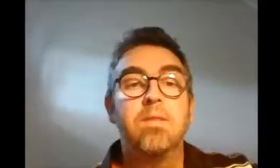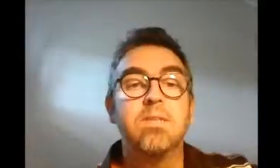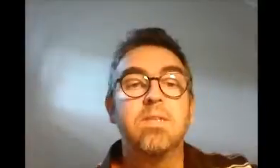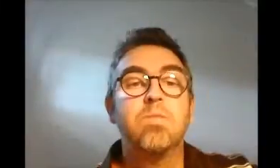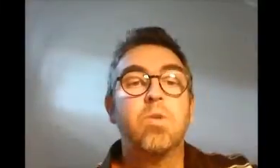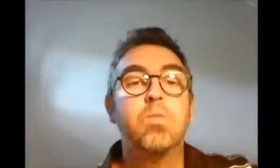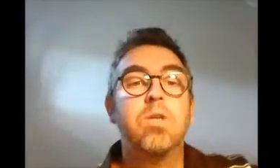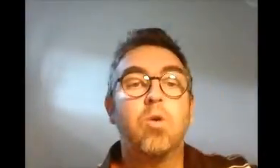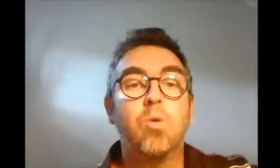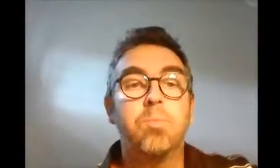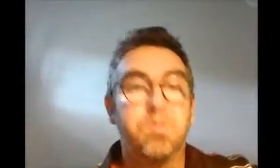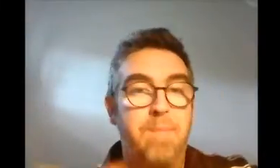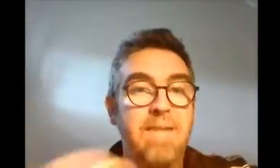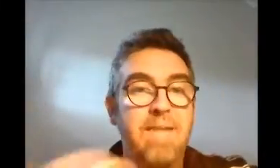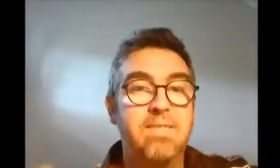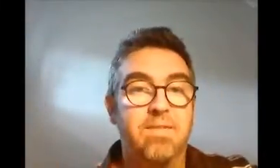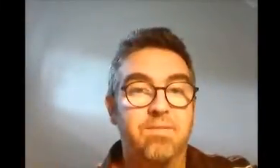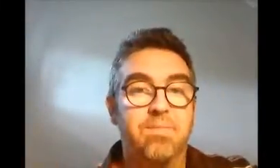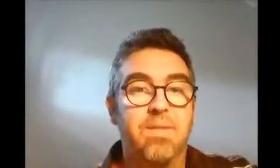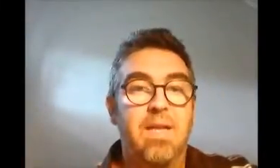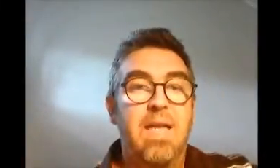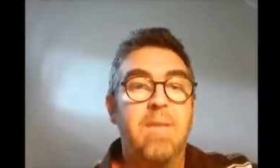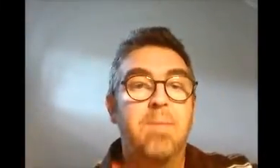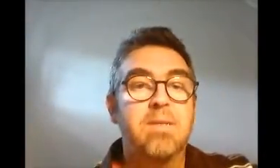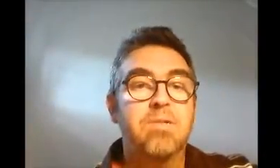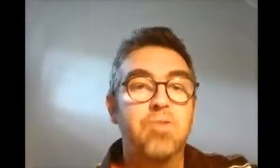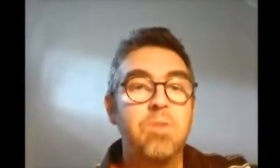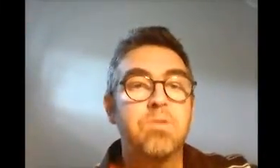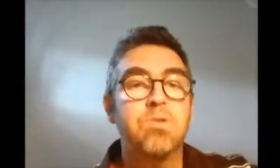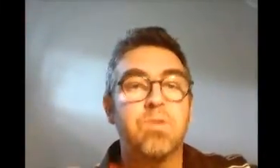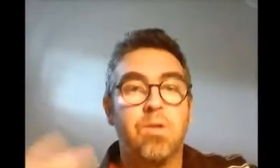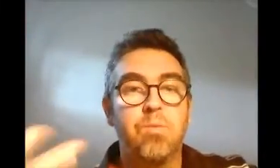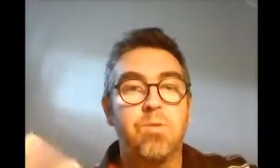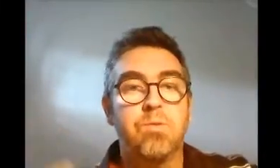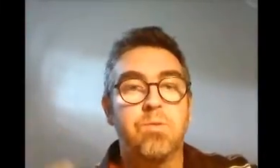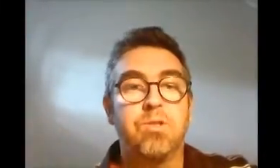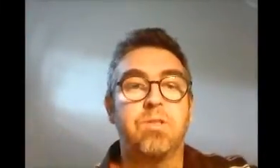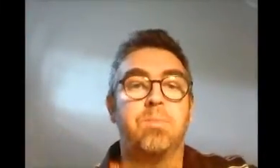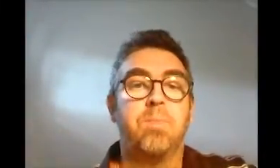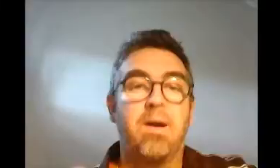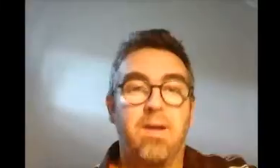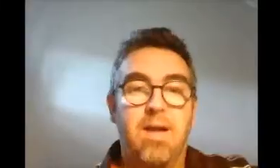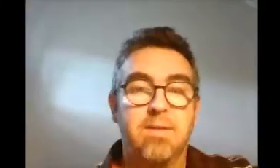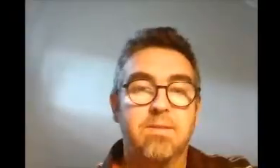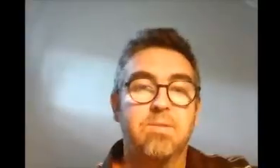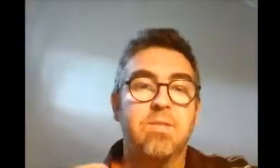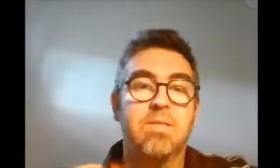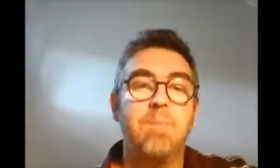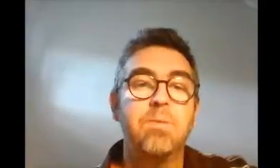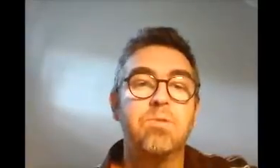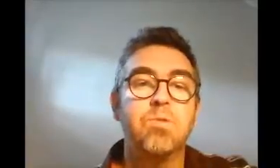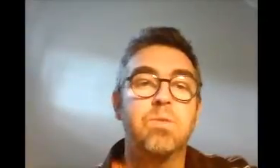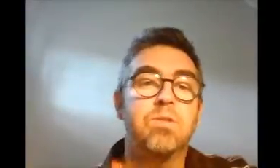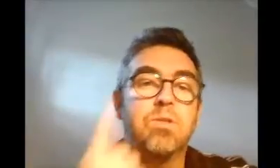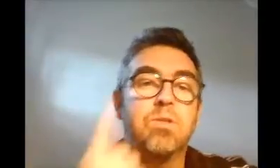This is what we call perspective, but astronomers use another word, which is the parallax, which has something to do with the